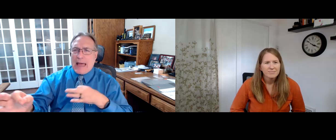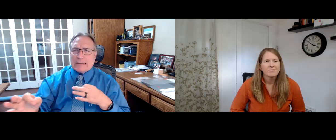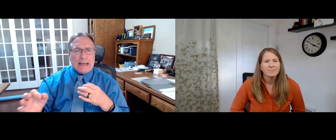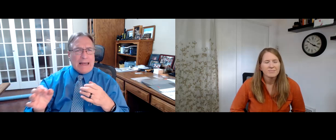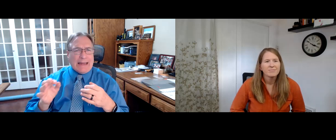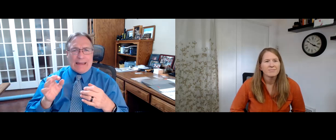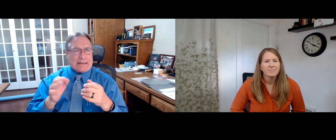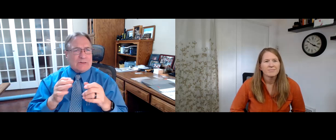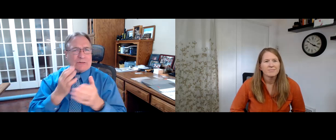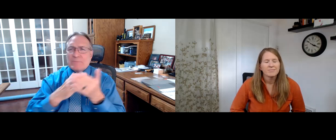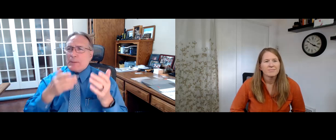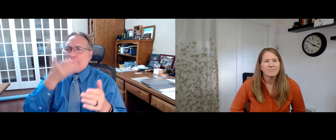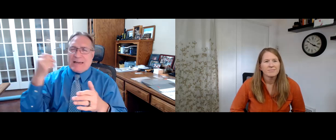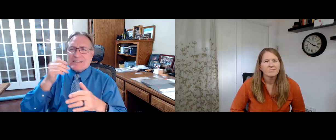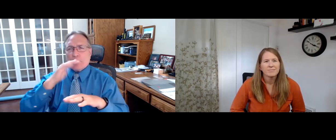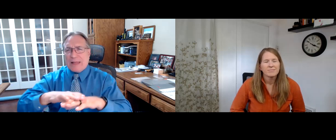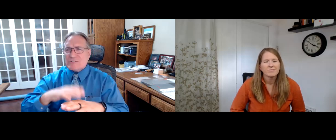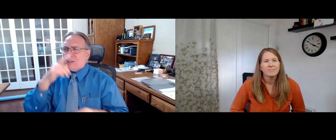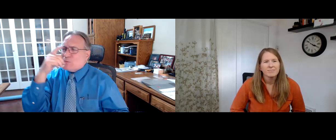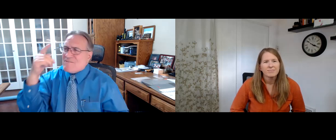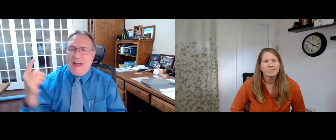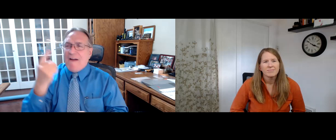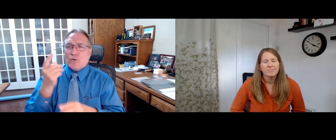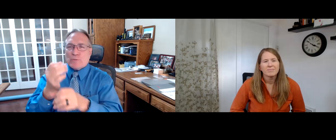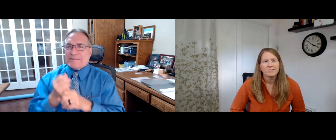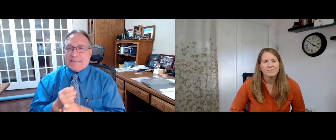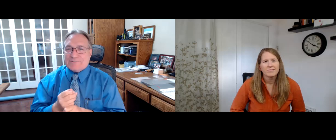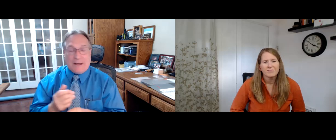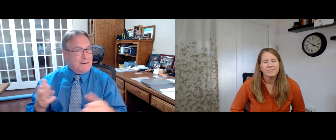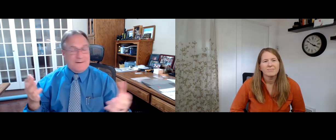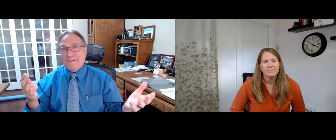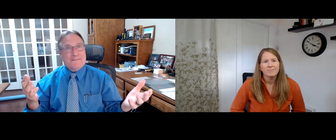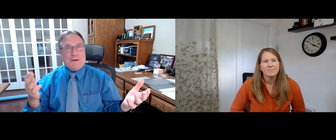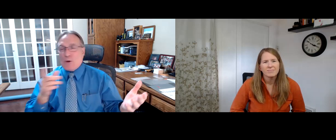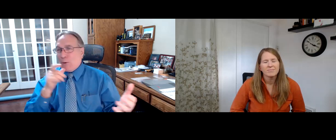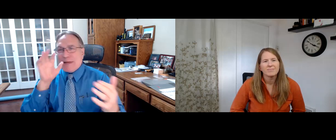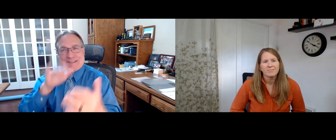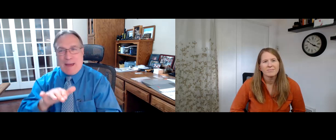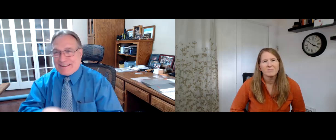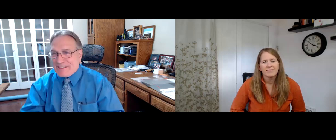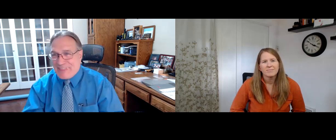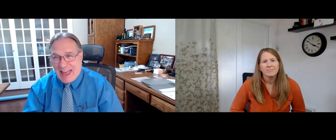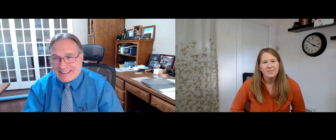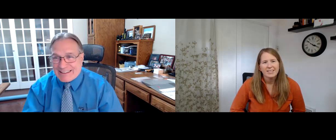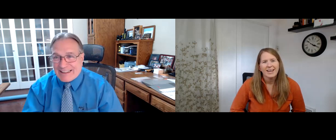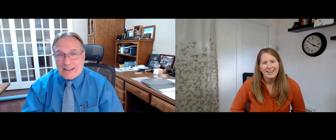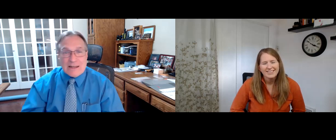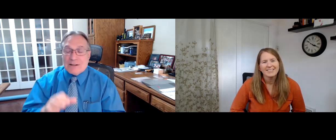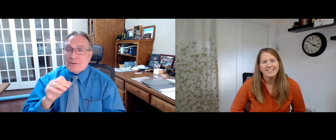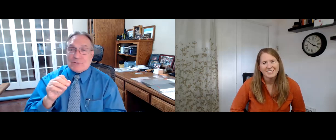Instead, it's some of the best blessings we've ever received. Who expected that?